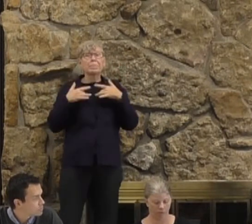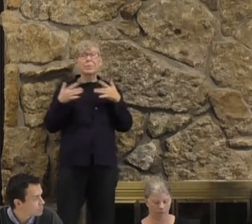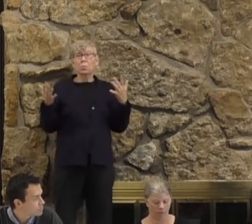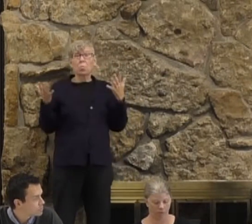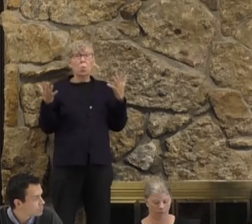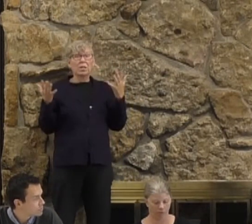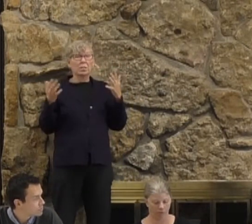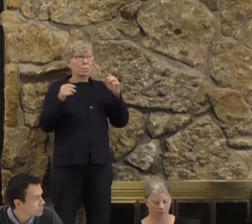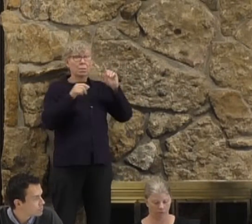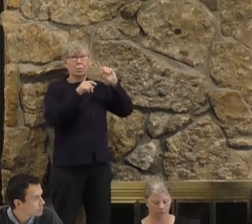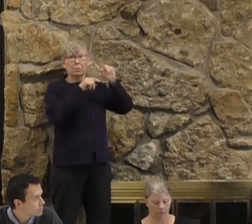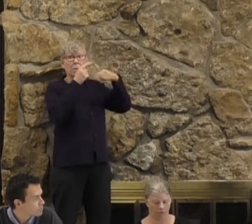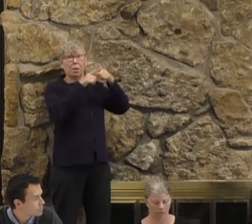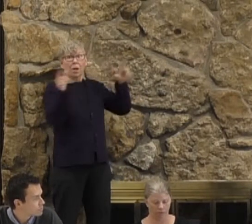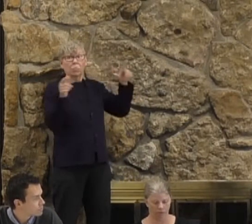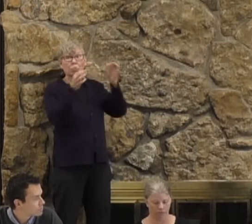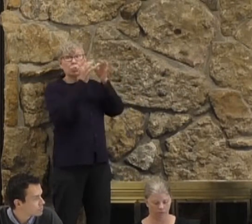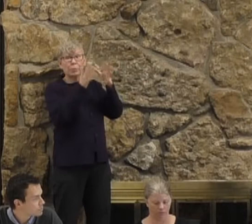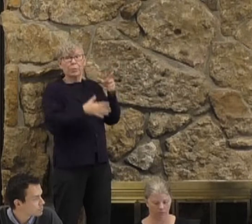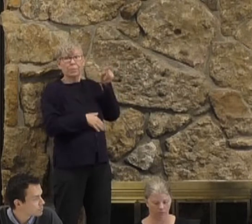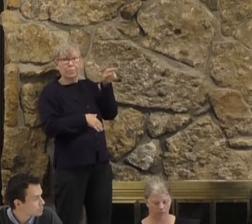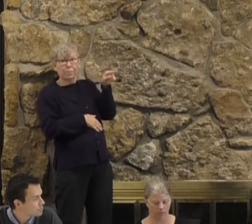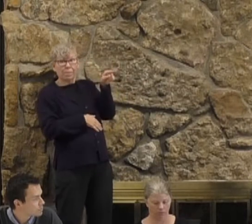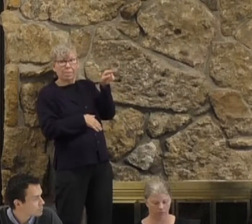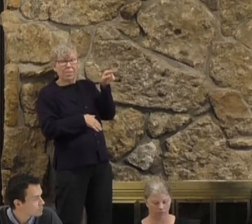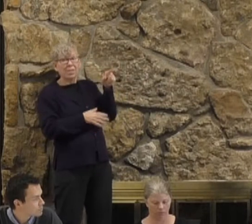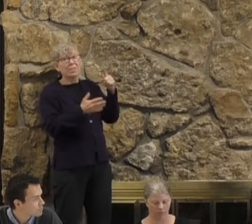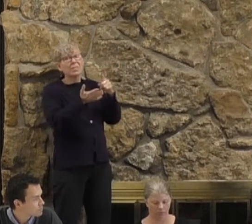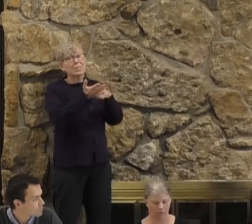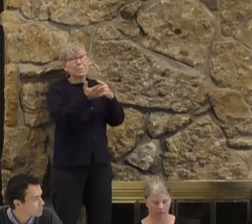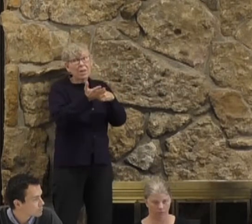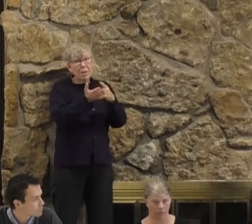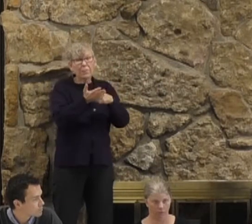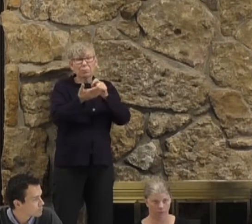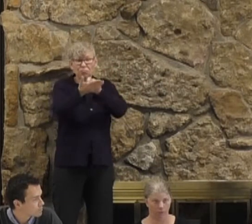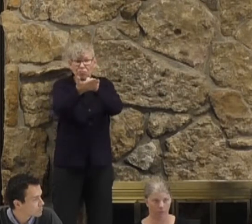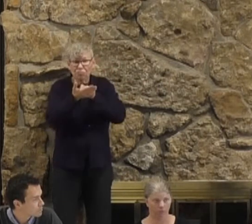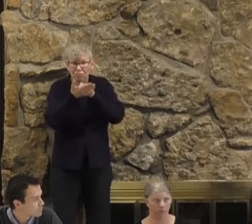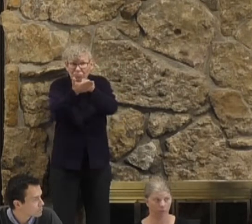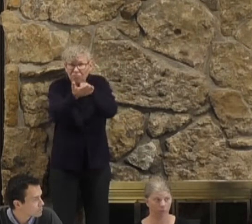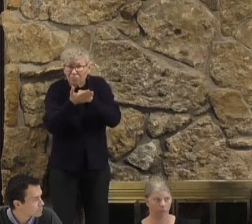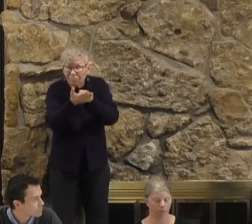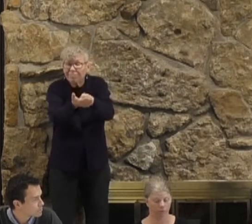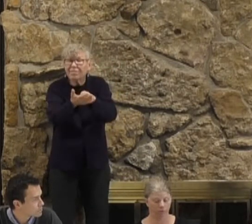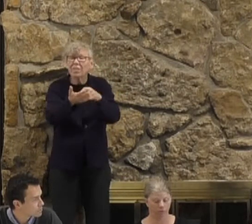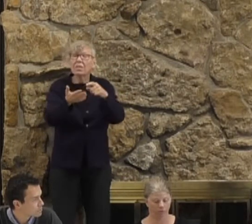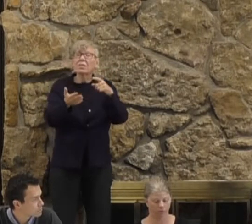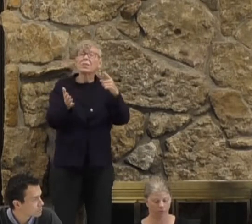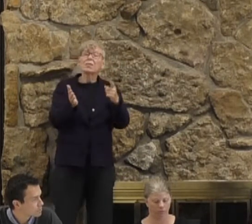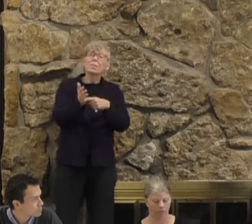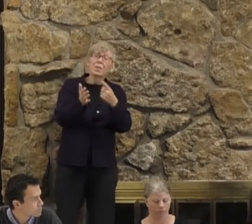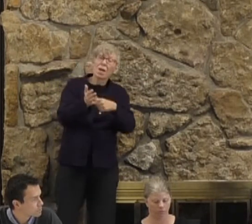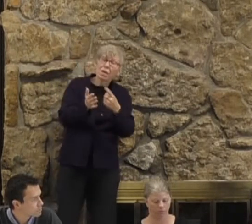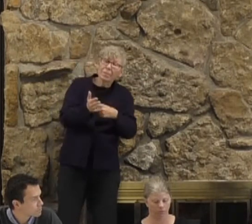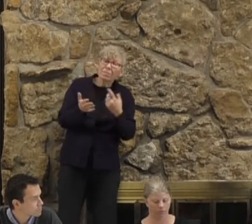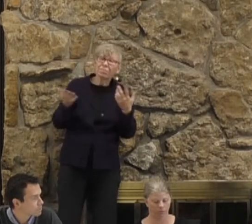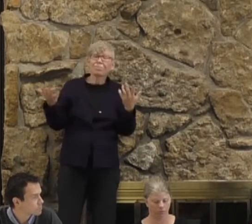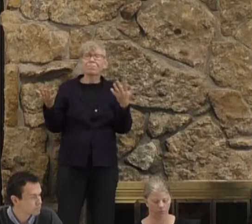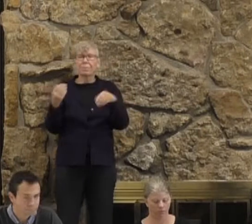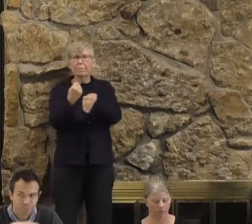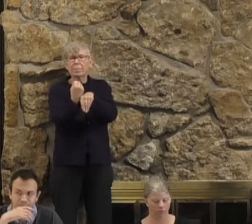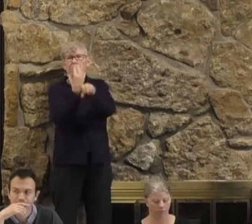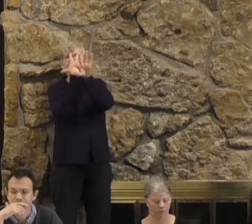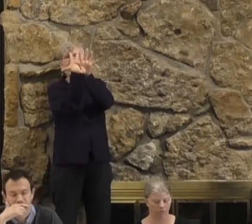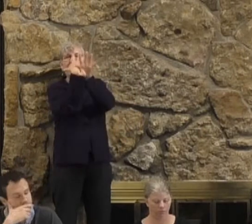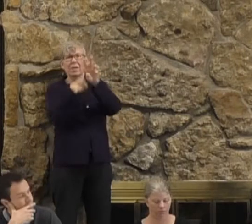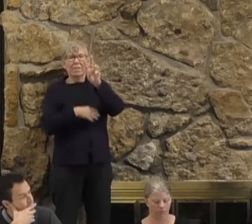and forth. Other sorts of communication could include video or remote recording as well. But again, the end